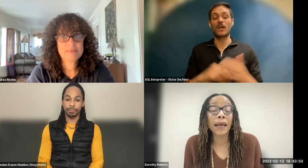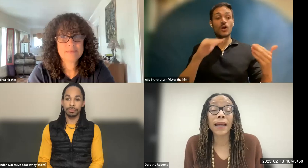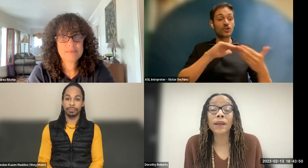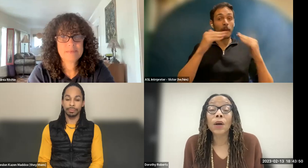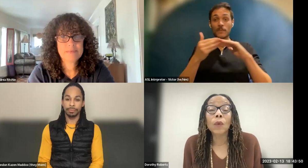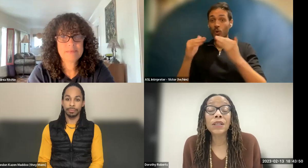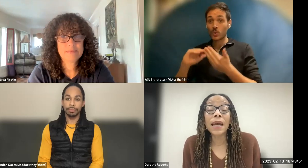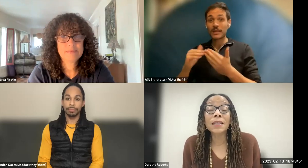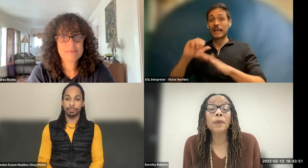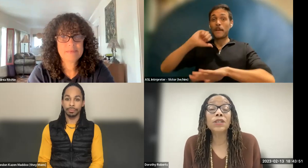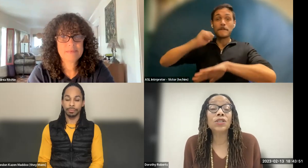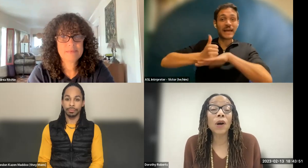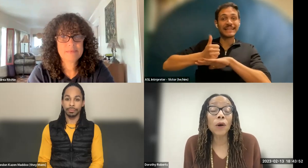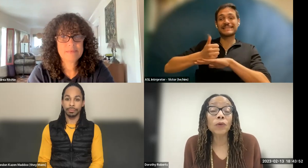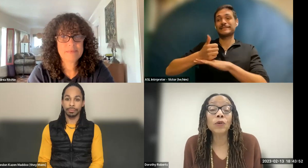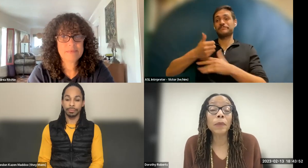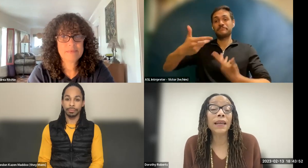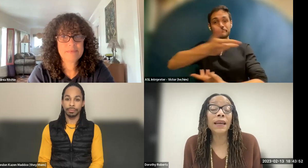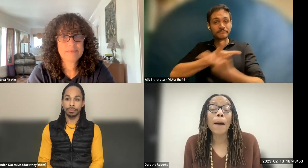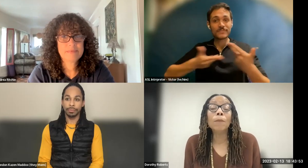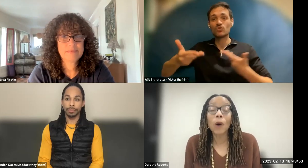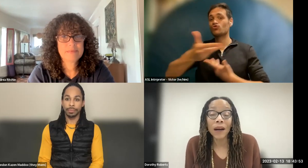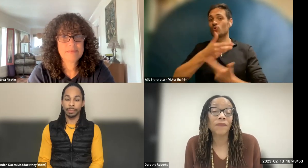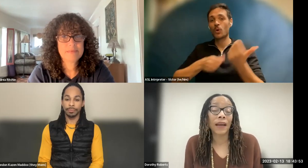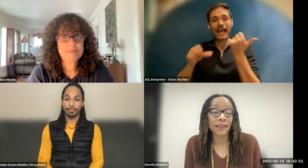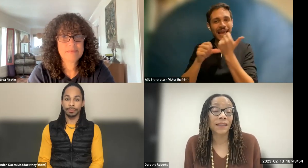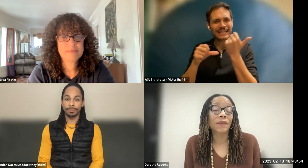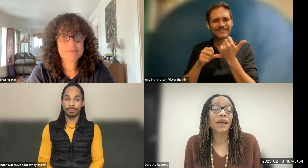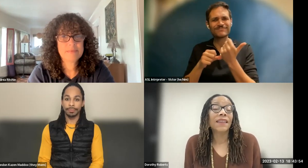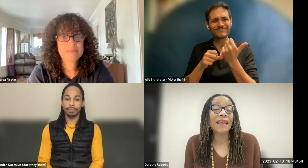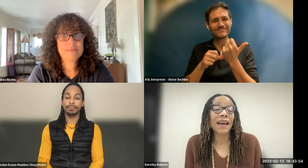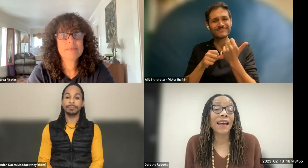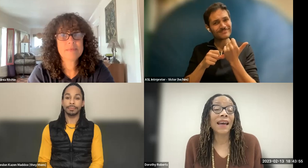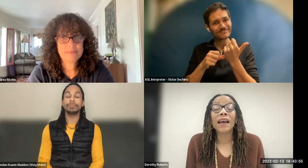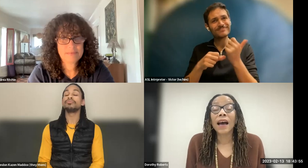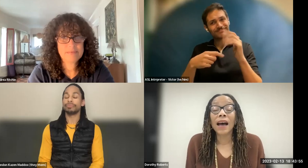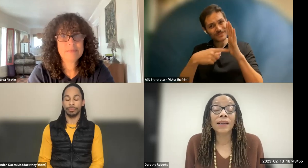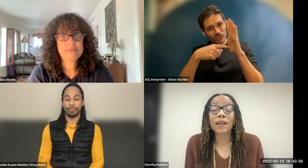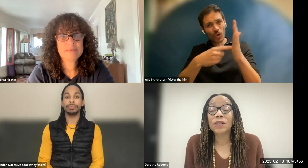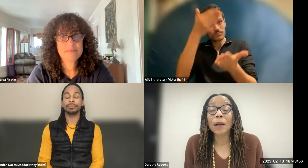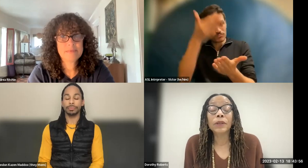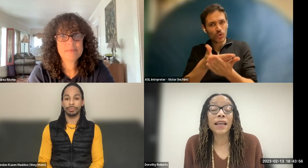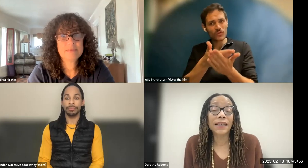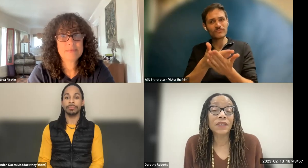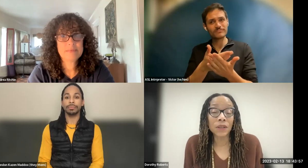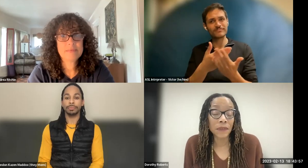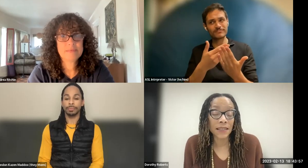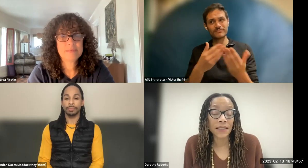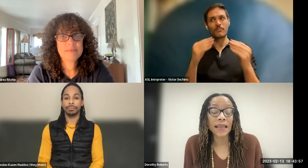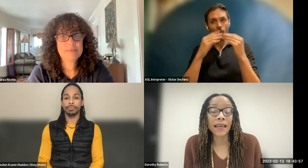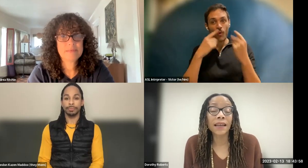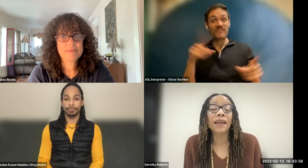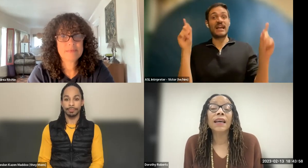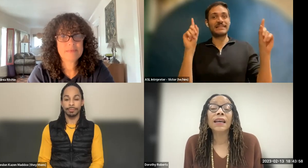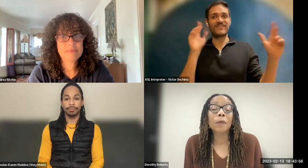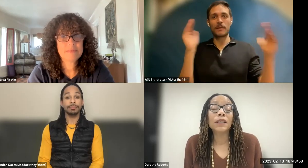mutual aid, which has been shown to be more effective than child protective